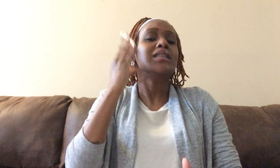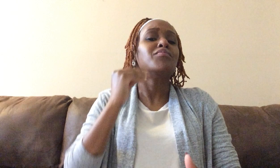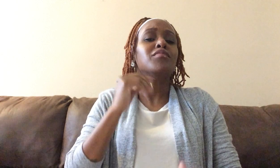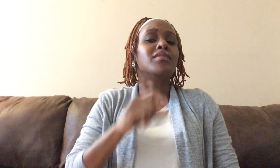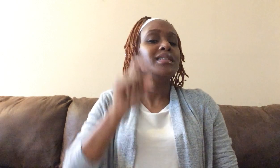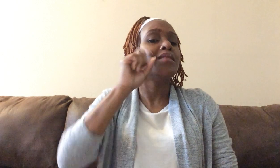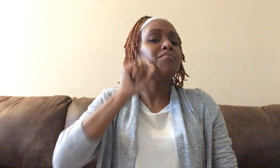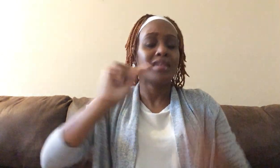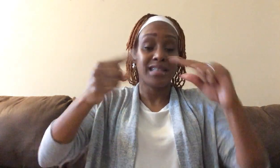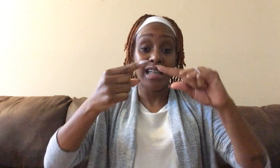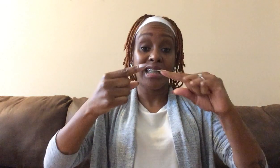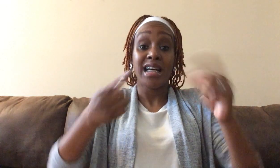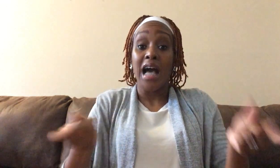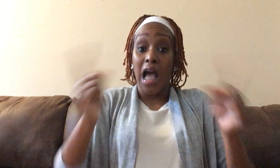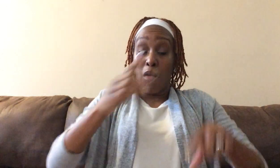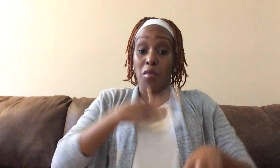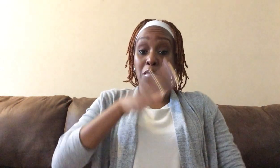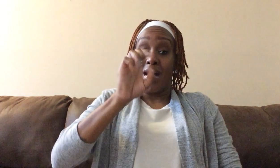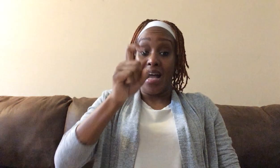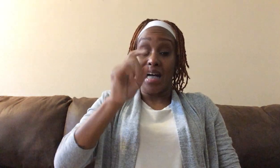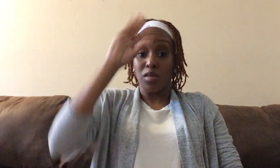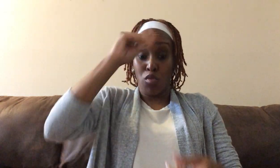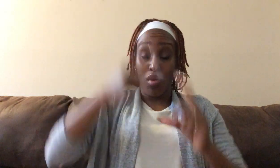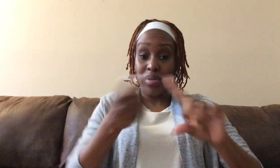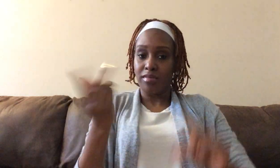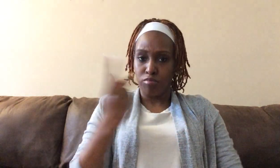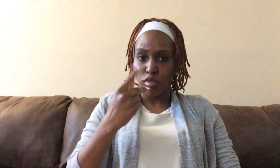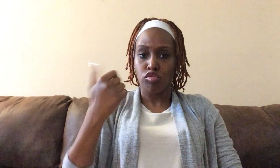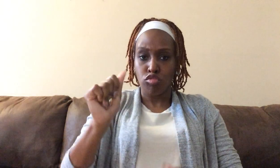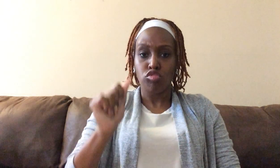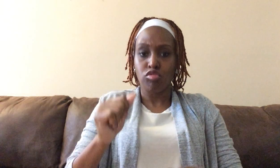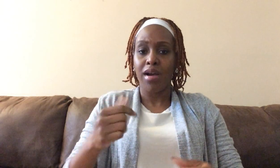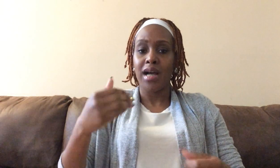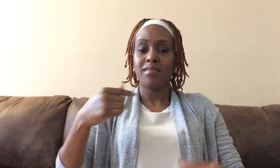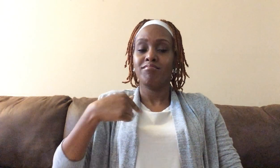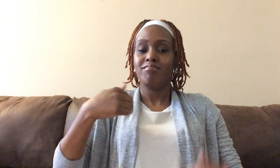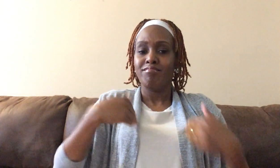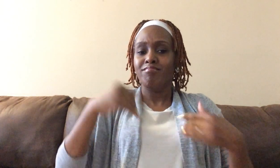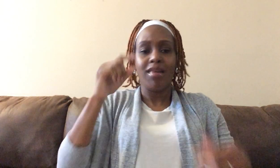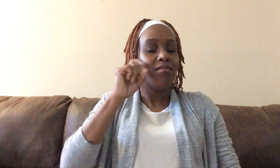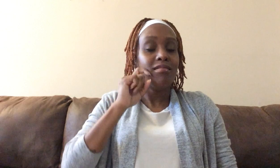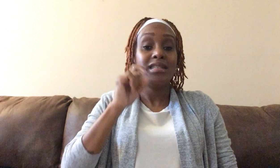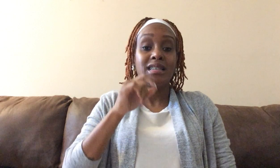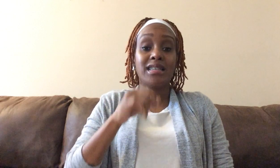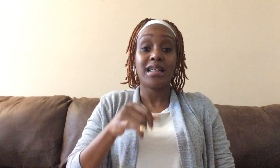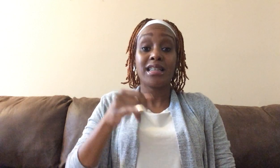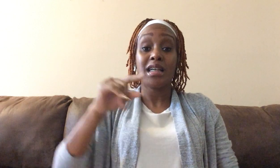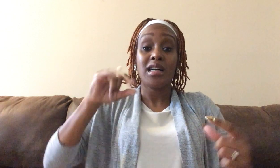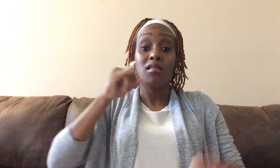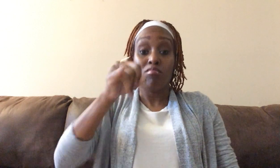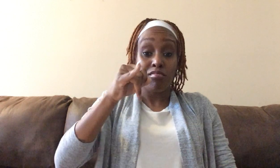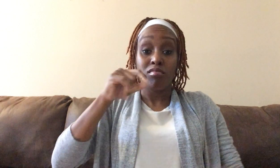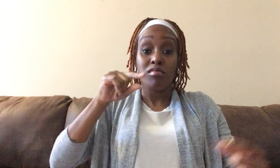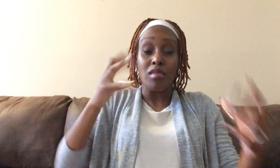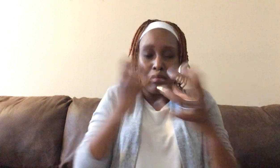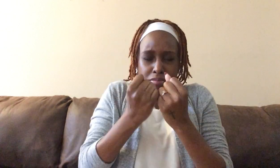tried to engage in sexual intercourse. The pain was unbearable and I would become nervous. He never